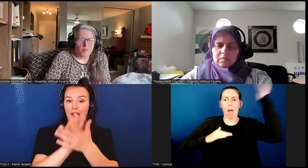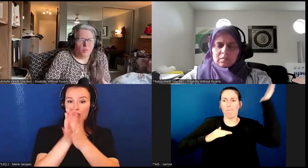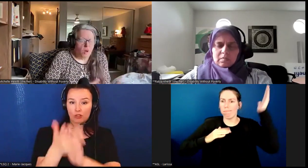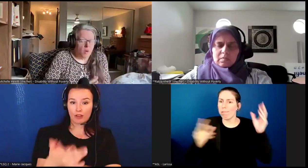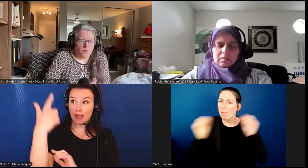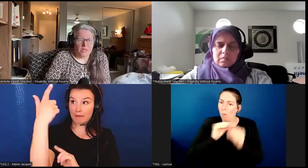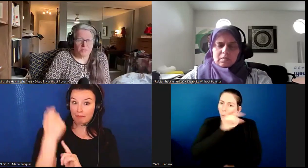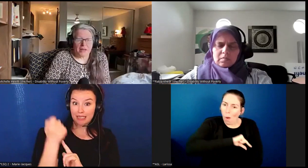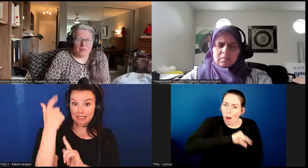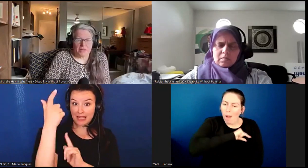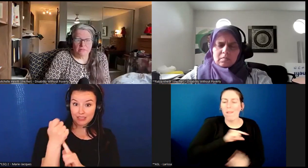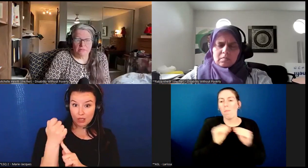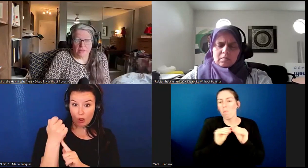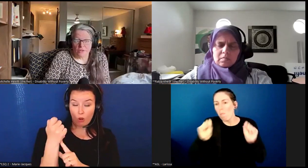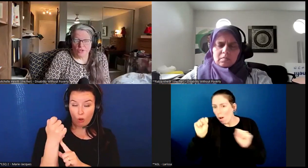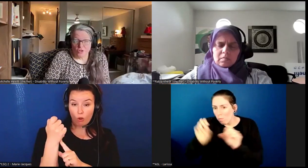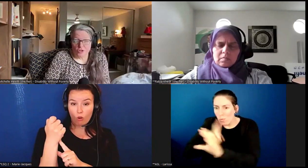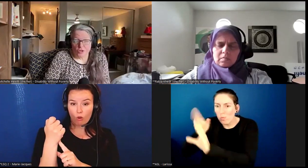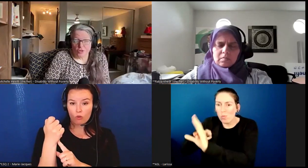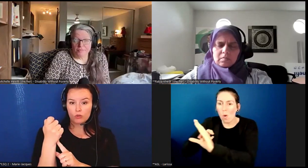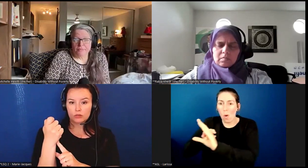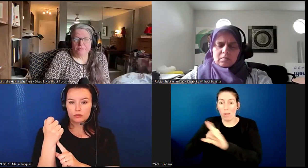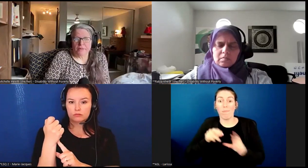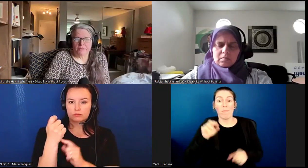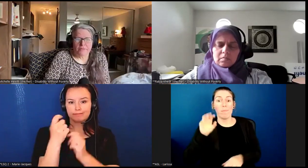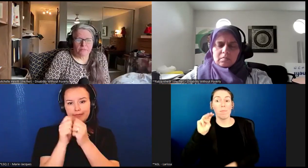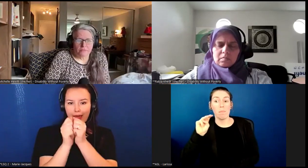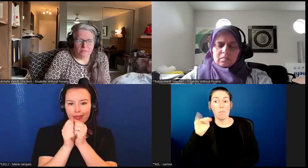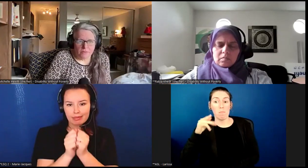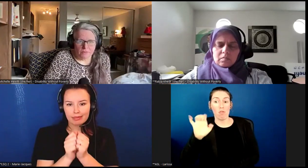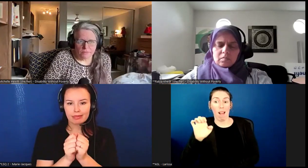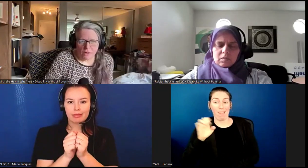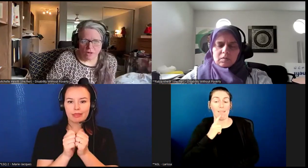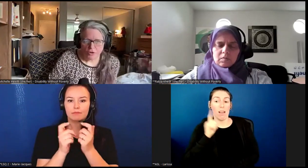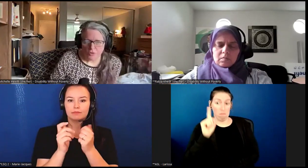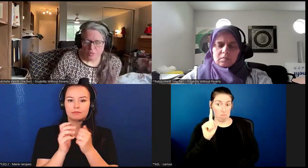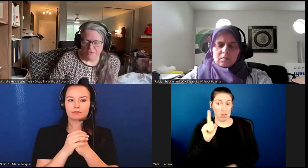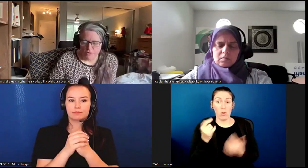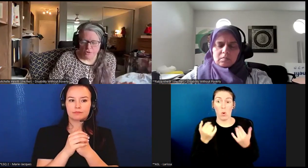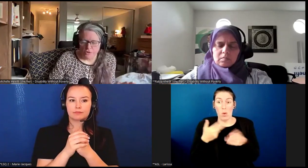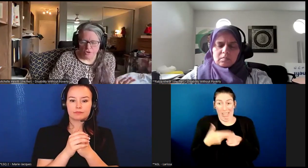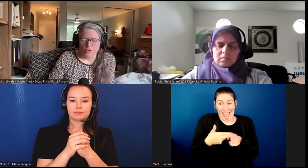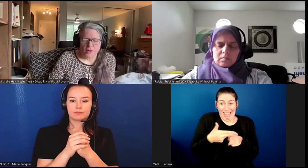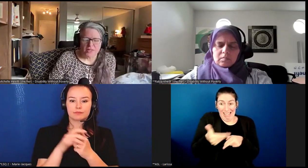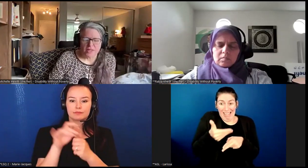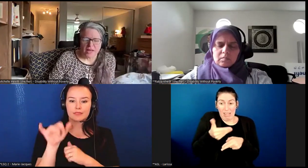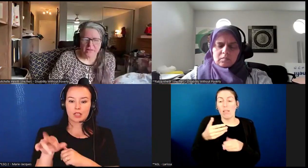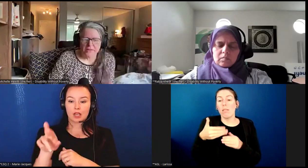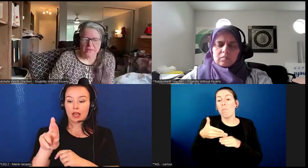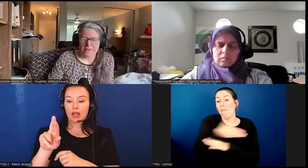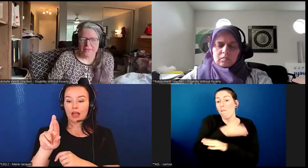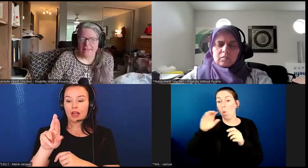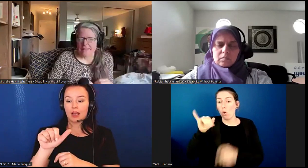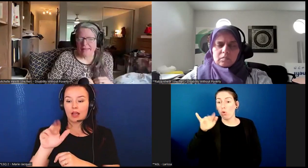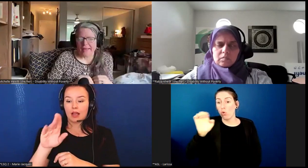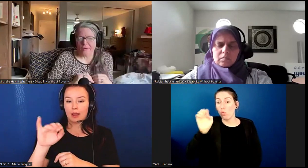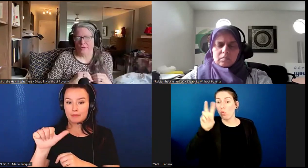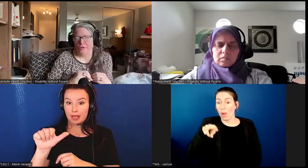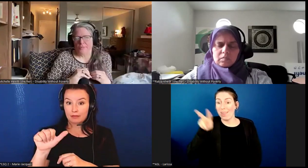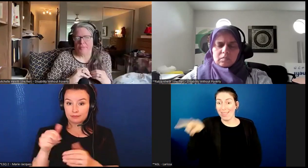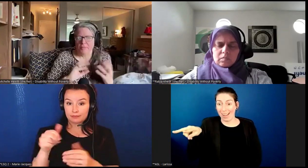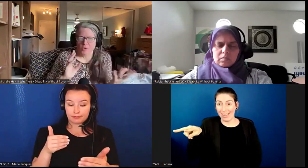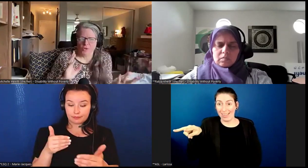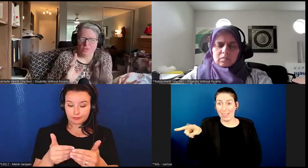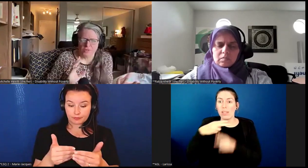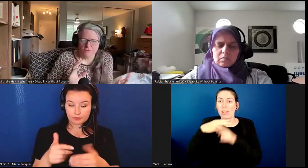Rabia, what we're expecting in the short term, on or before June the 22nd, is this thing